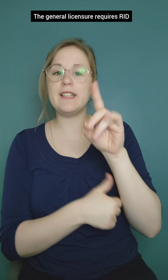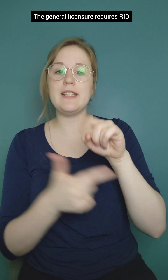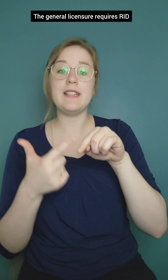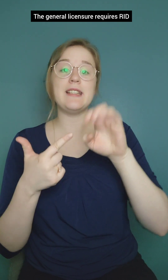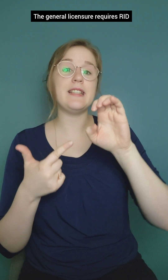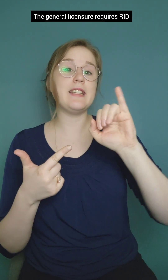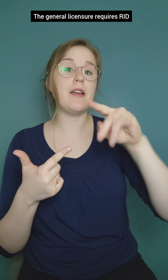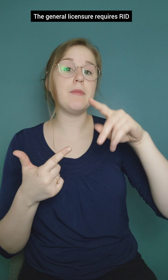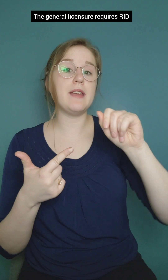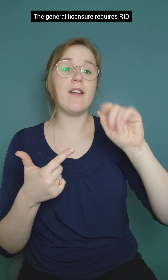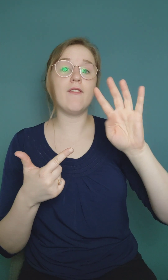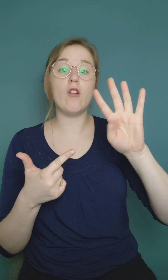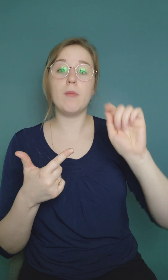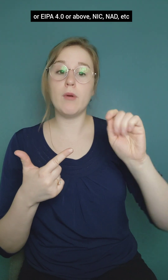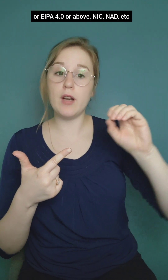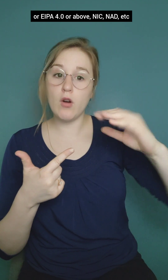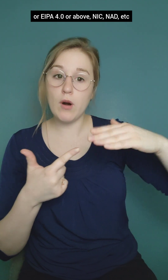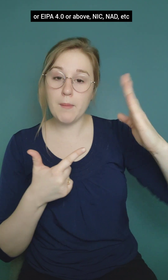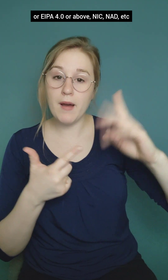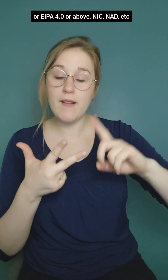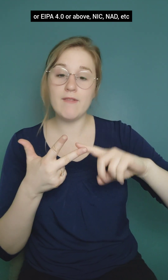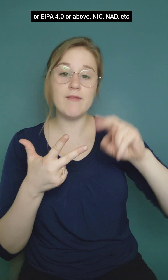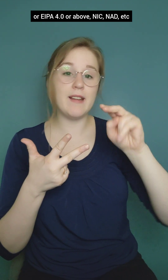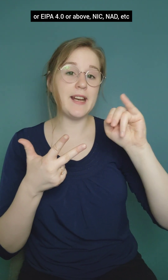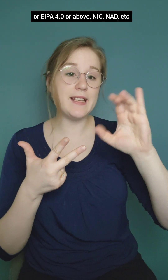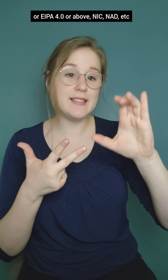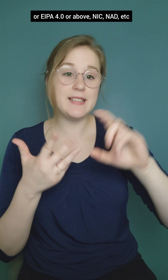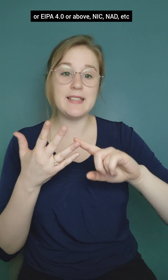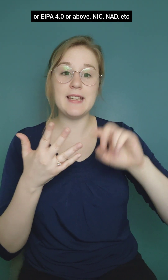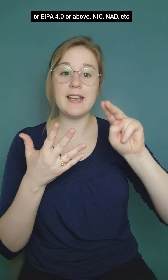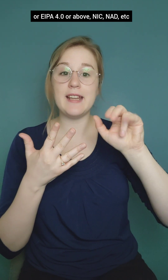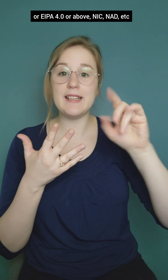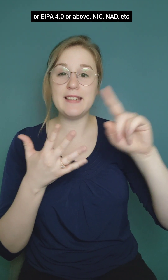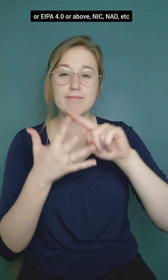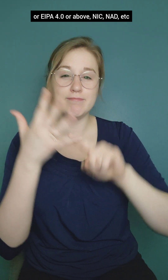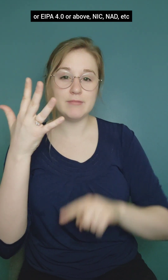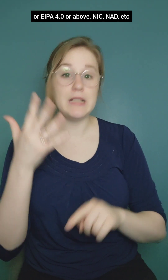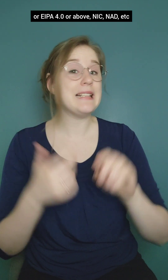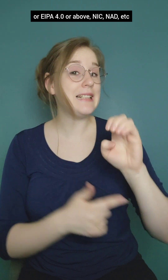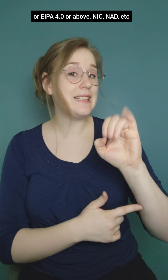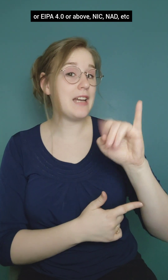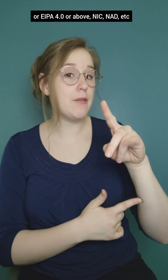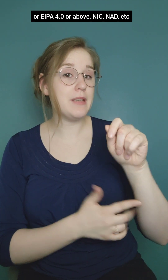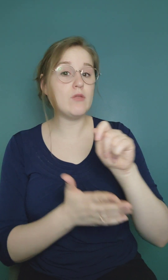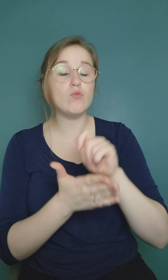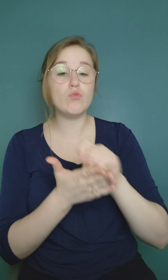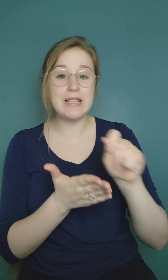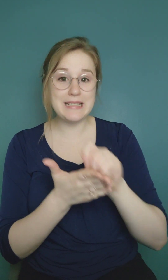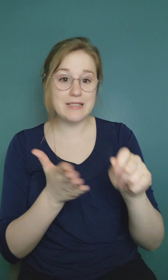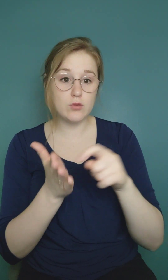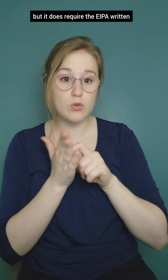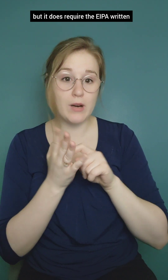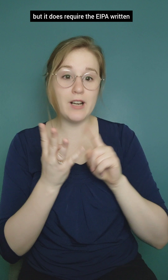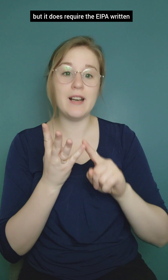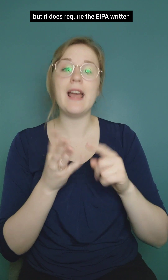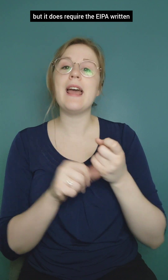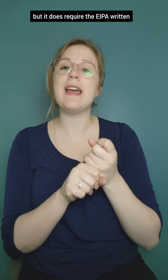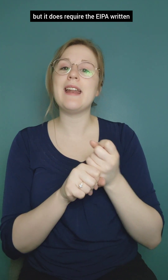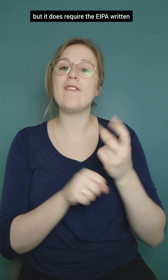requires RID or EIPA 4.0 or above, NIC, NAD, etc., but it does require the EIPA